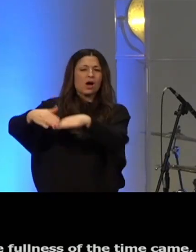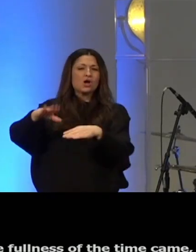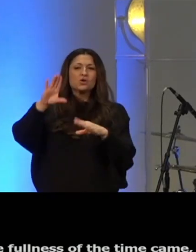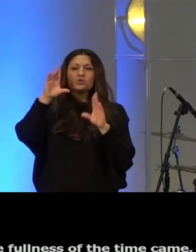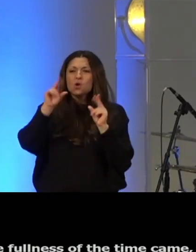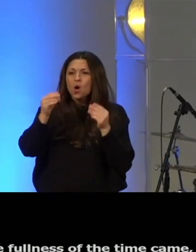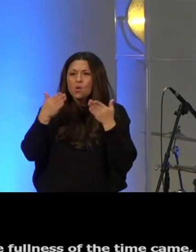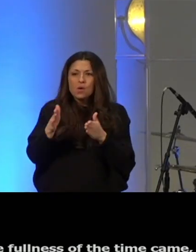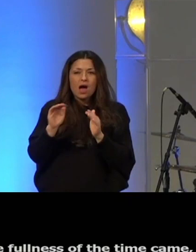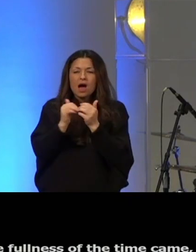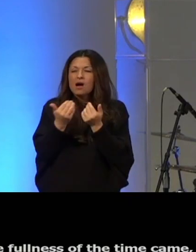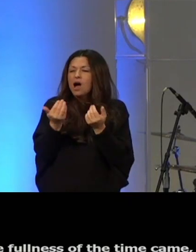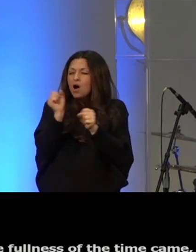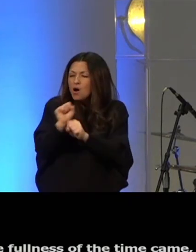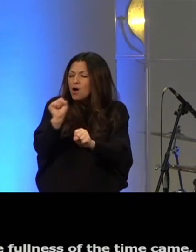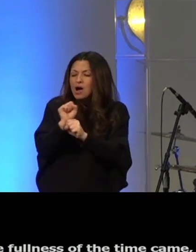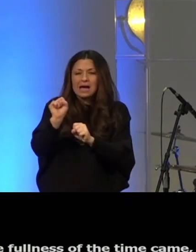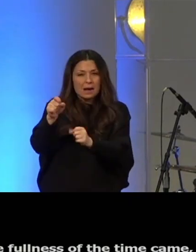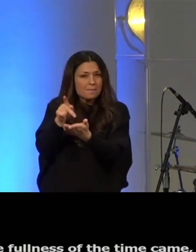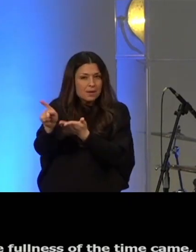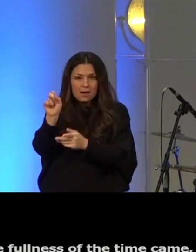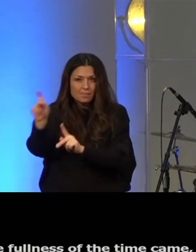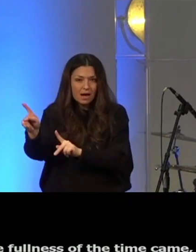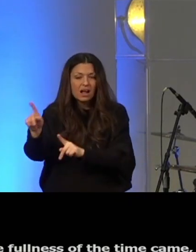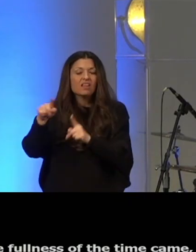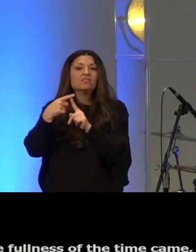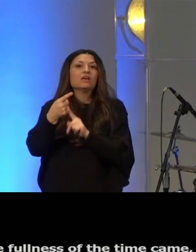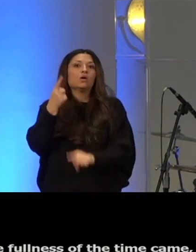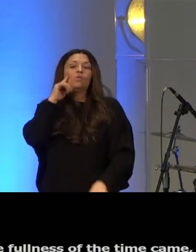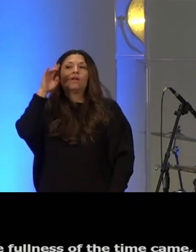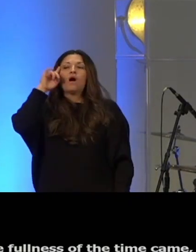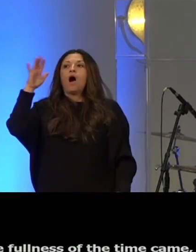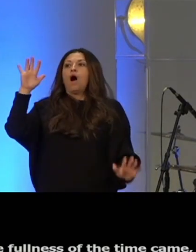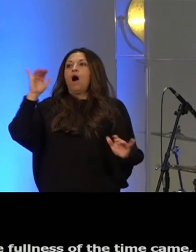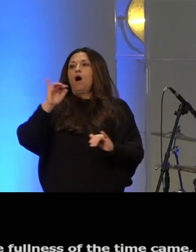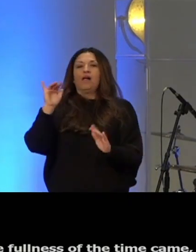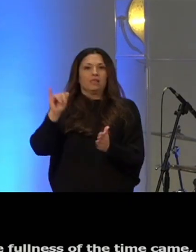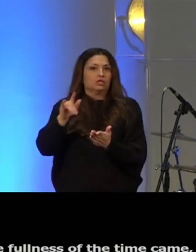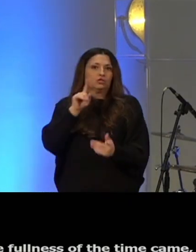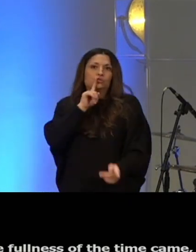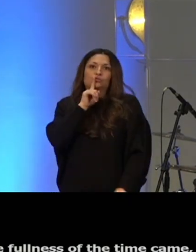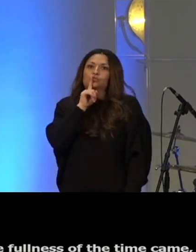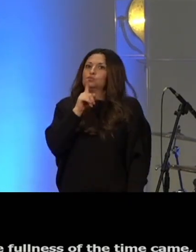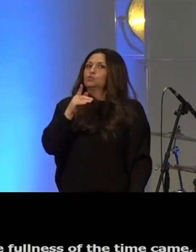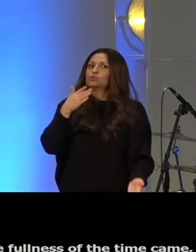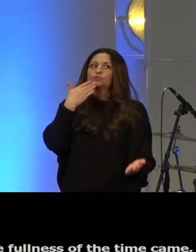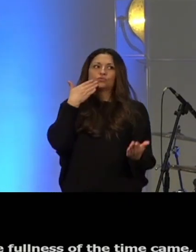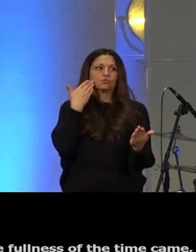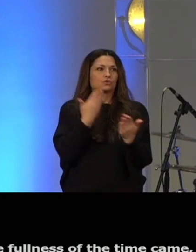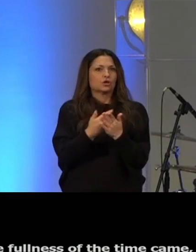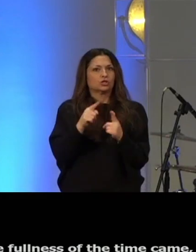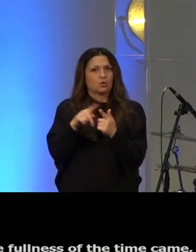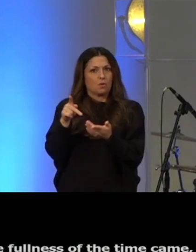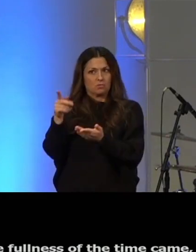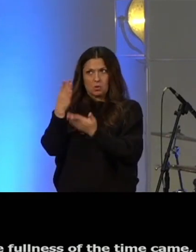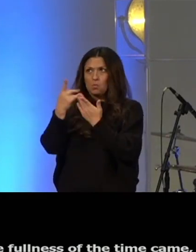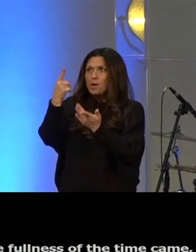worked, you could ever repay that debt. Then you would think, man, this is too good to be true that someone would pay my debt, that huge